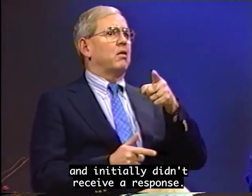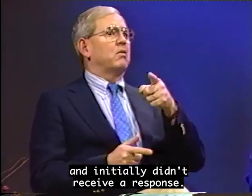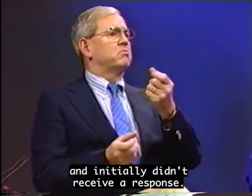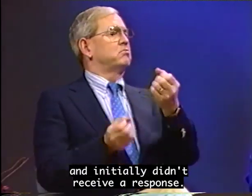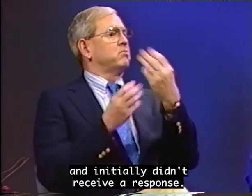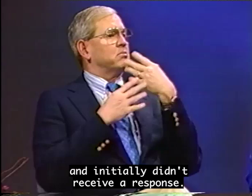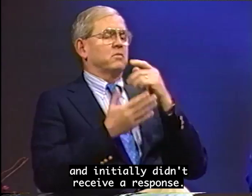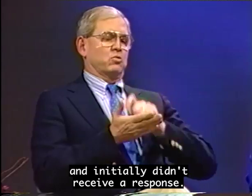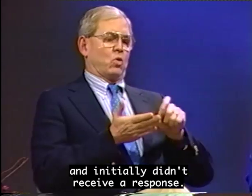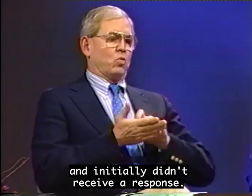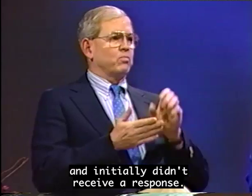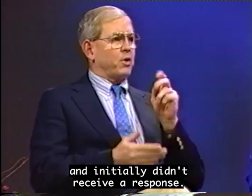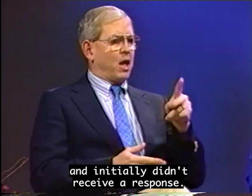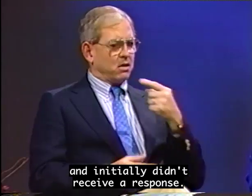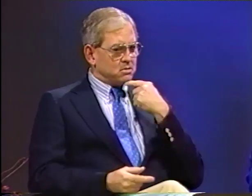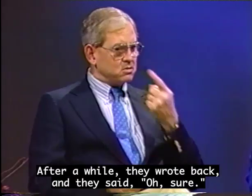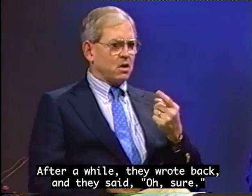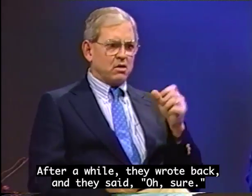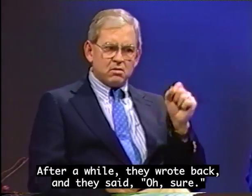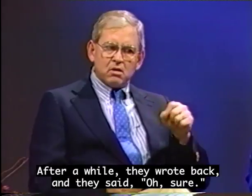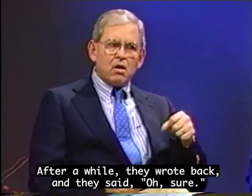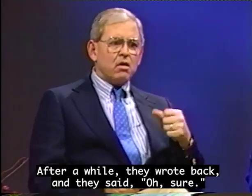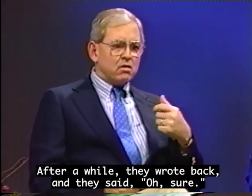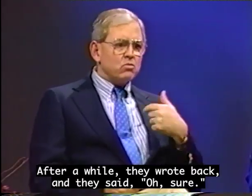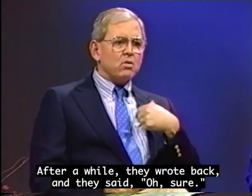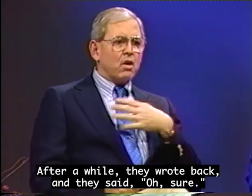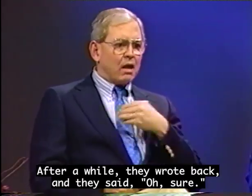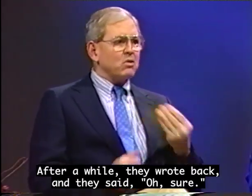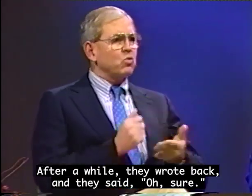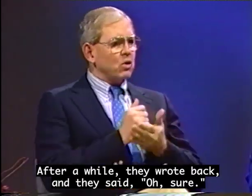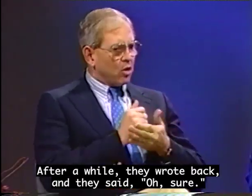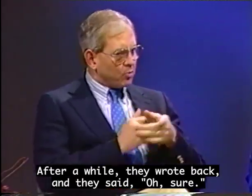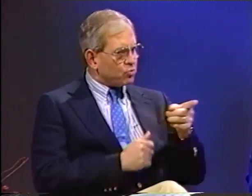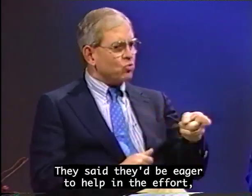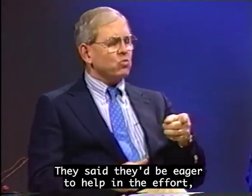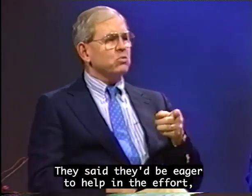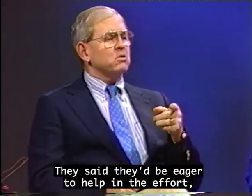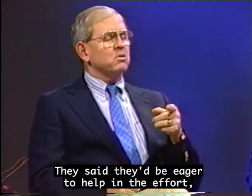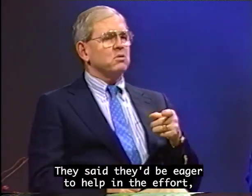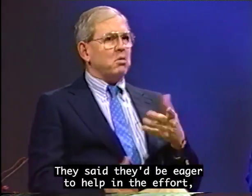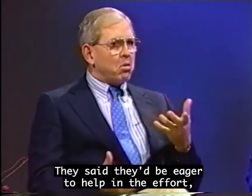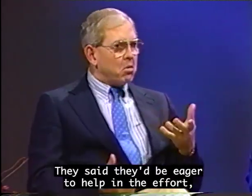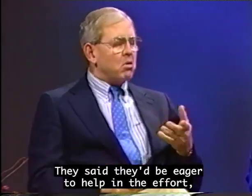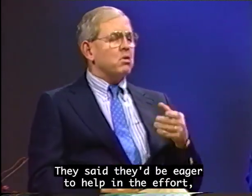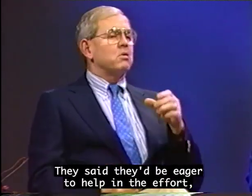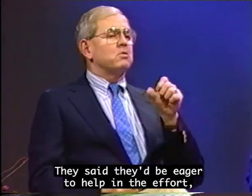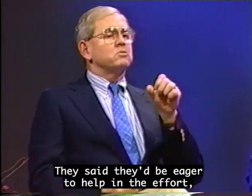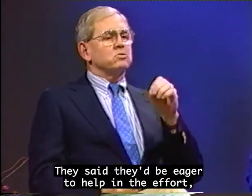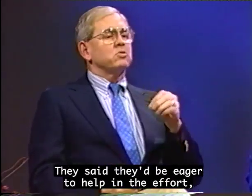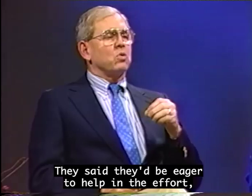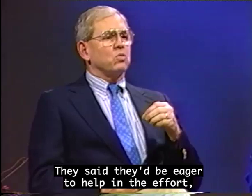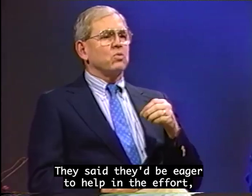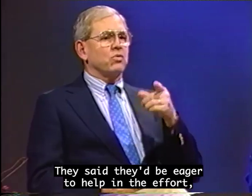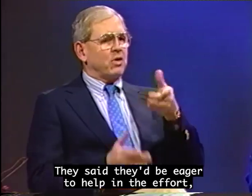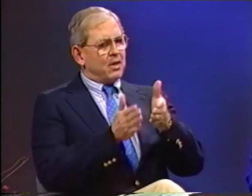initially didn't receive a response. After a while, they wrote back and they said, oh, sure. They said they'd be eager to help in the